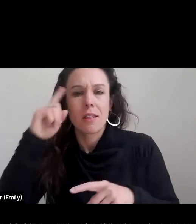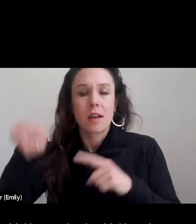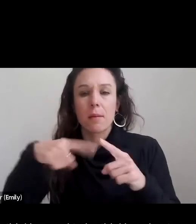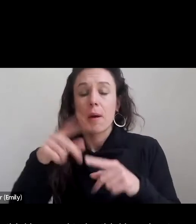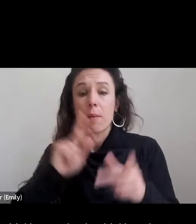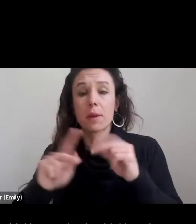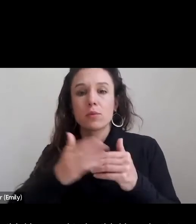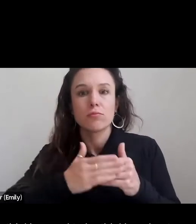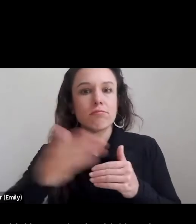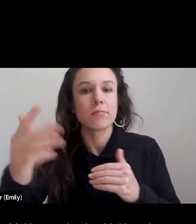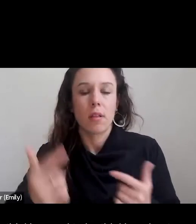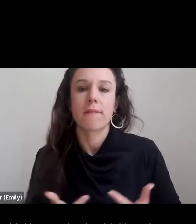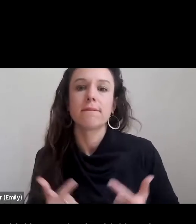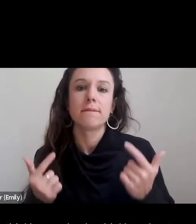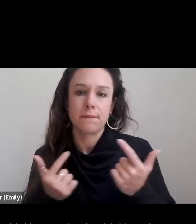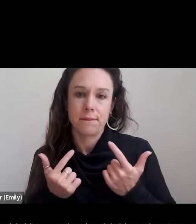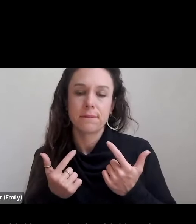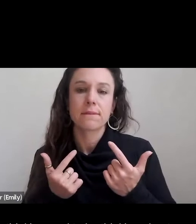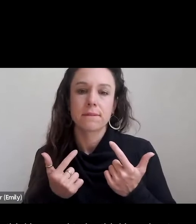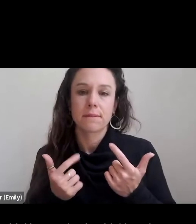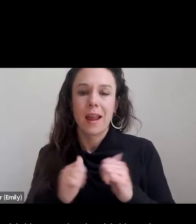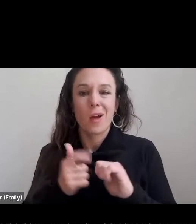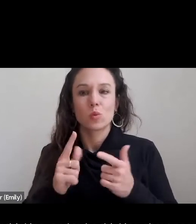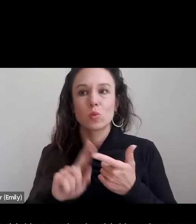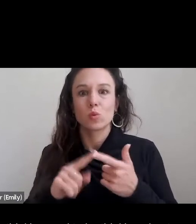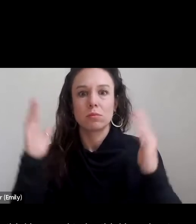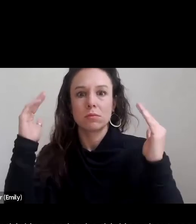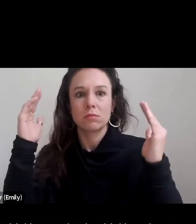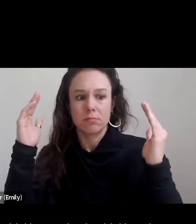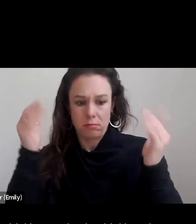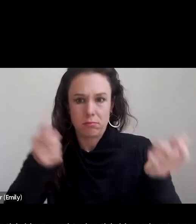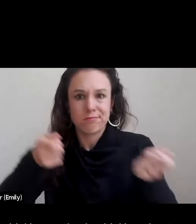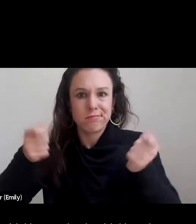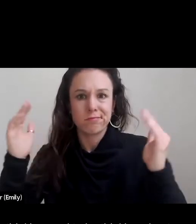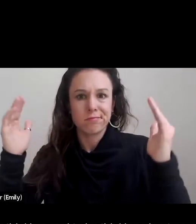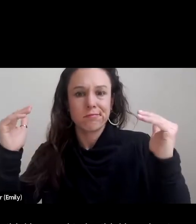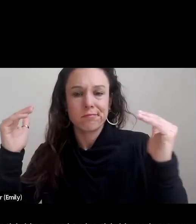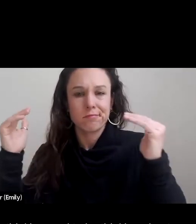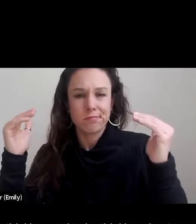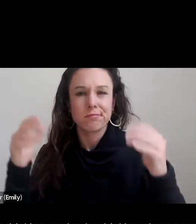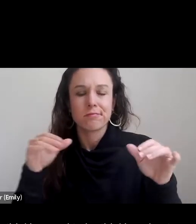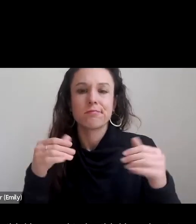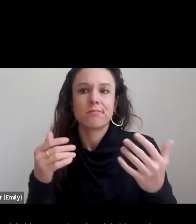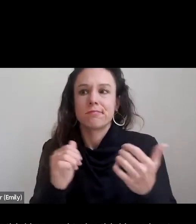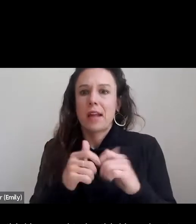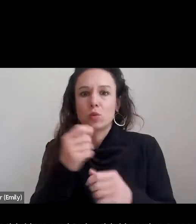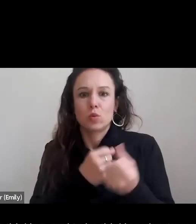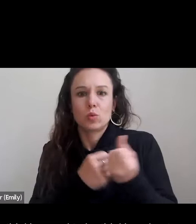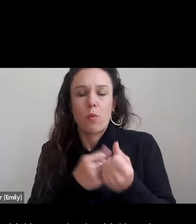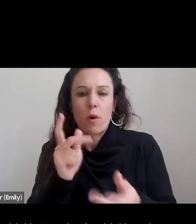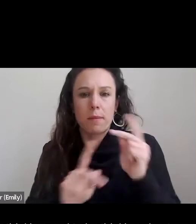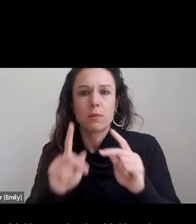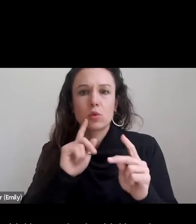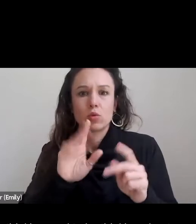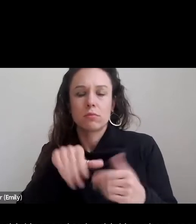over the course of a lifespan and raising those expectations and supporting people to get there, right? Laying that groundwork so that